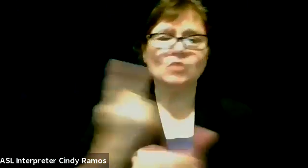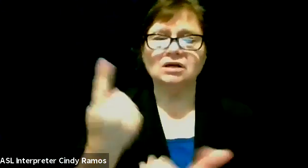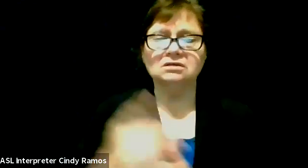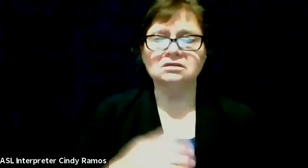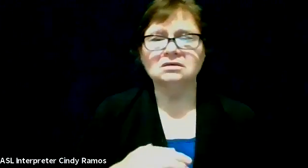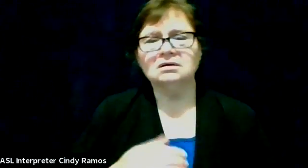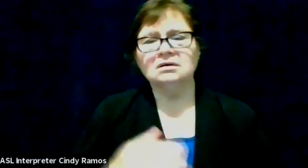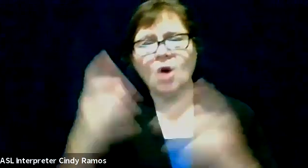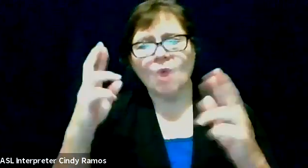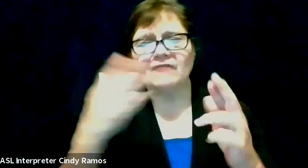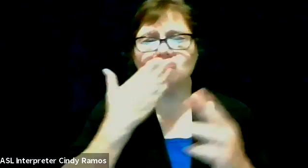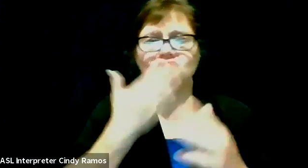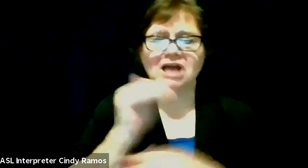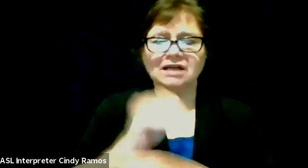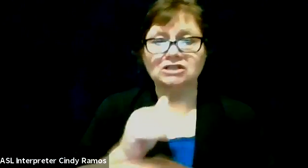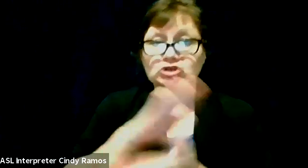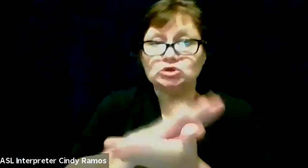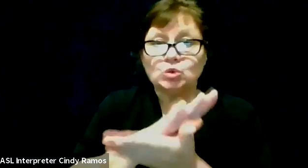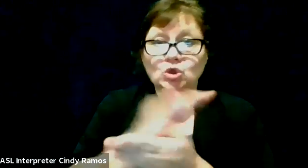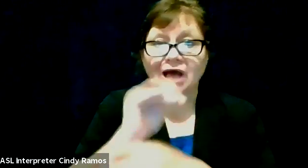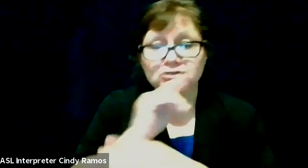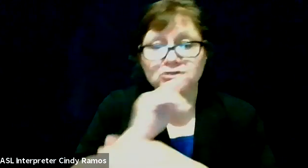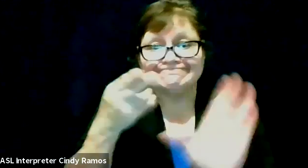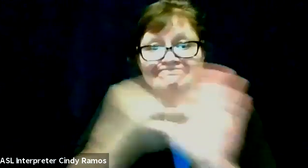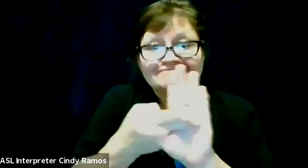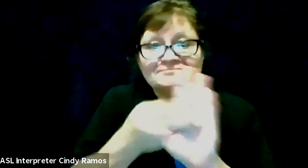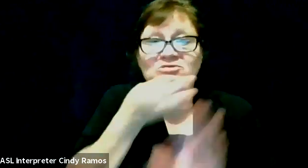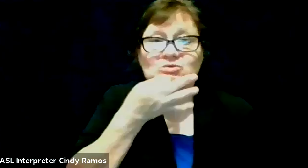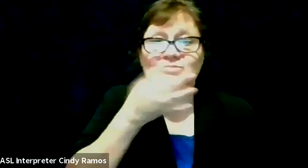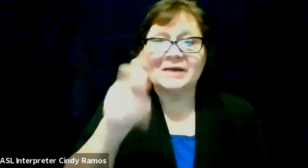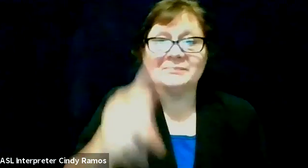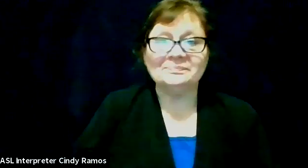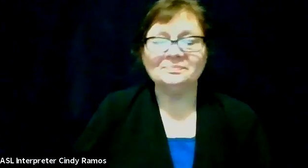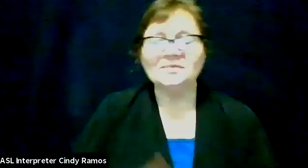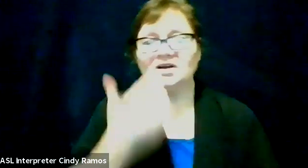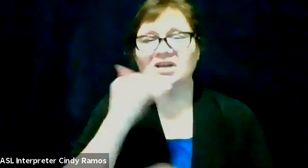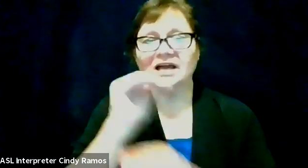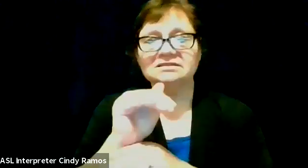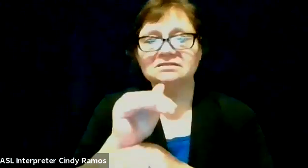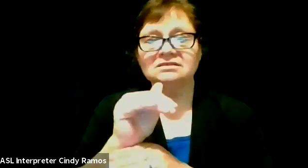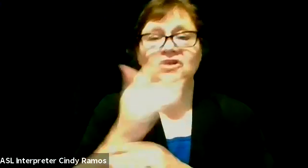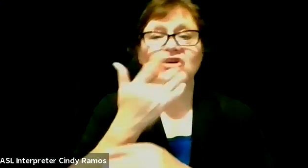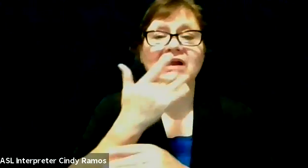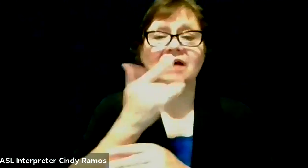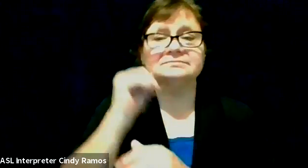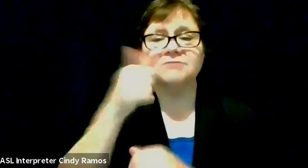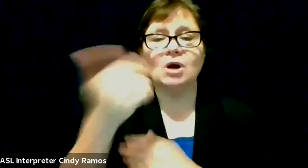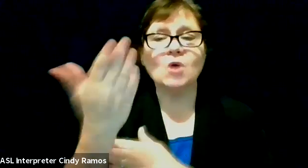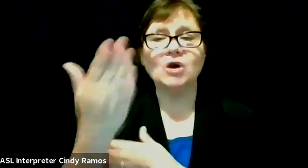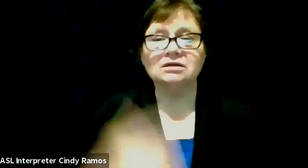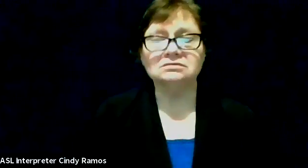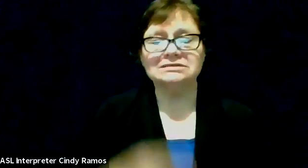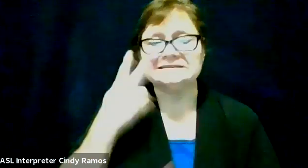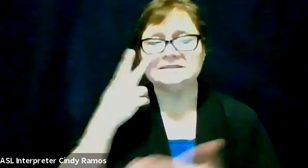have a good night. It's a school night, so get some good rest, okay? Right. All right. Good night, everybody. Good luck in the morning. See you next Bye-bye. week.